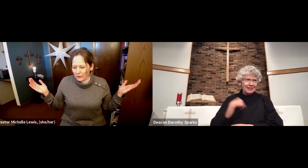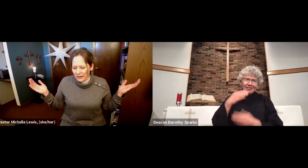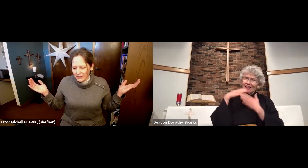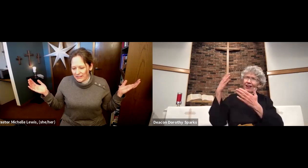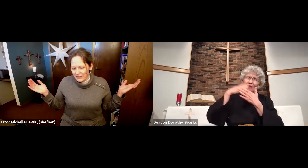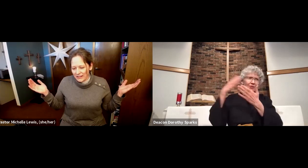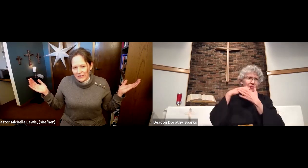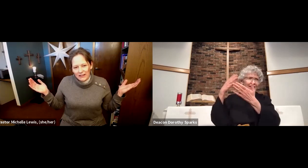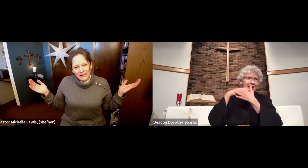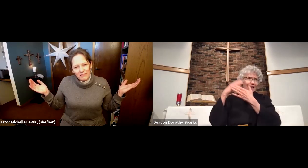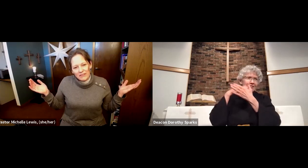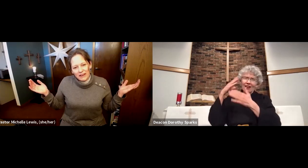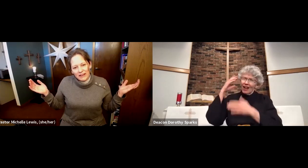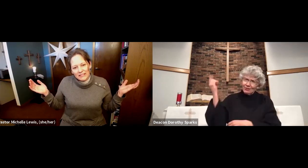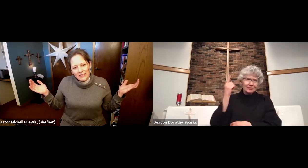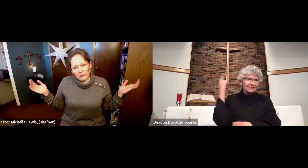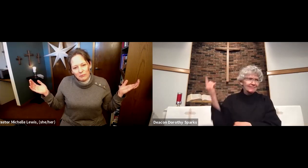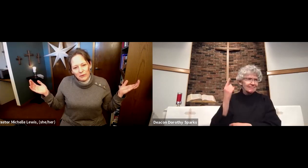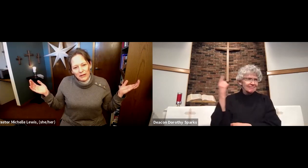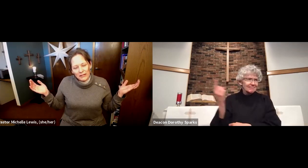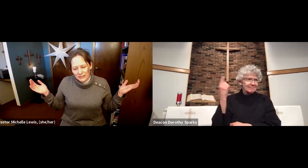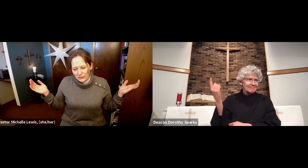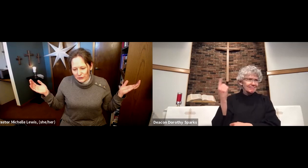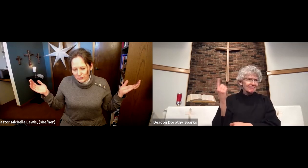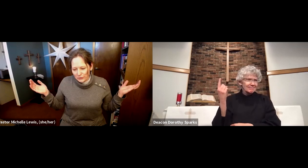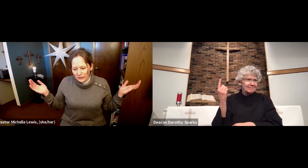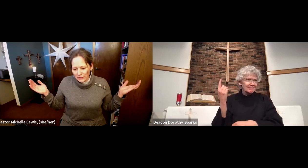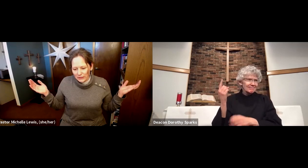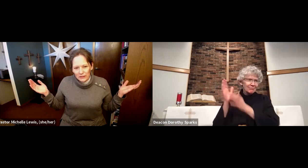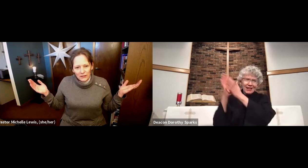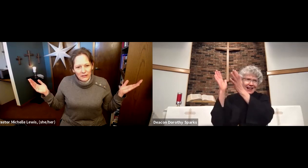and always give thanks and praise to you,